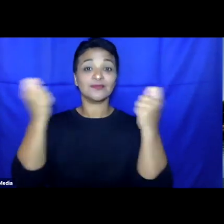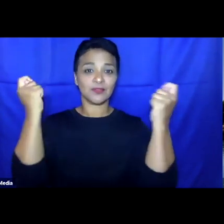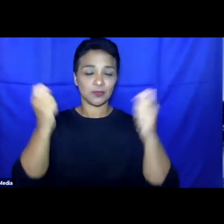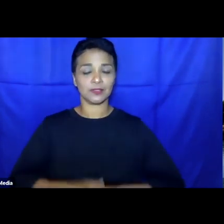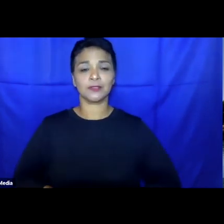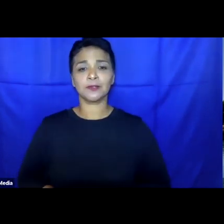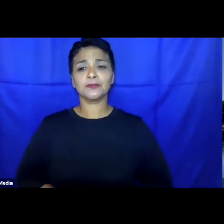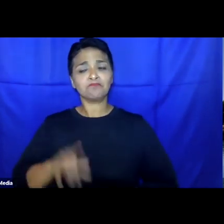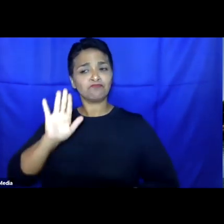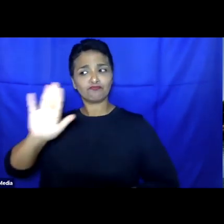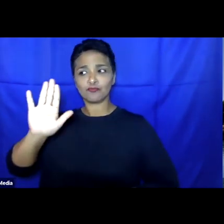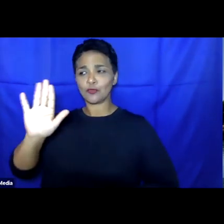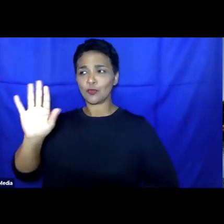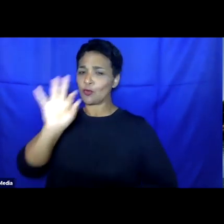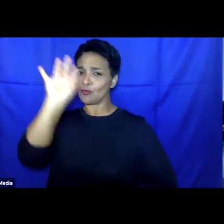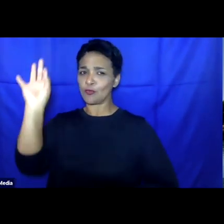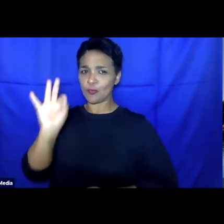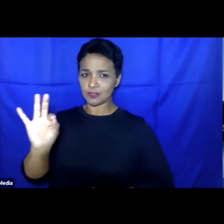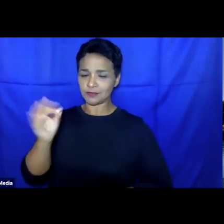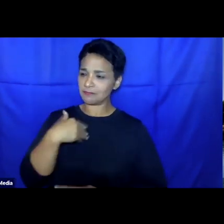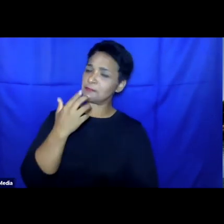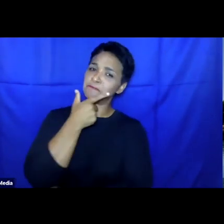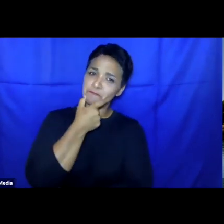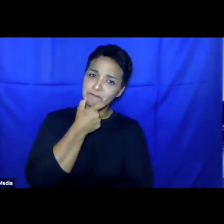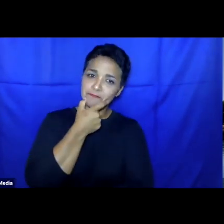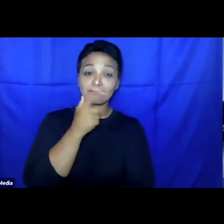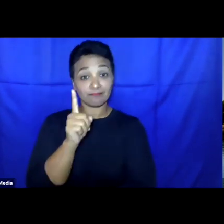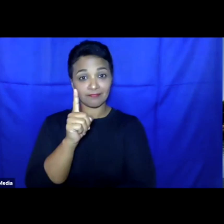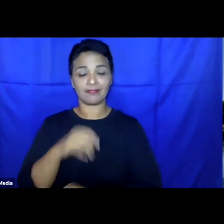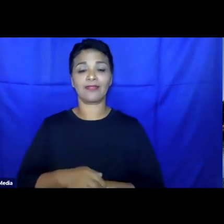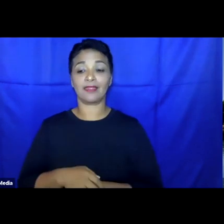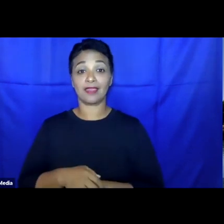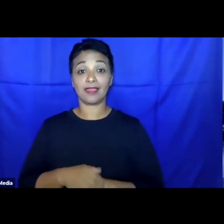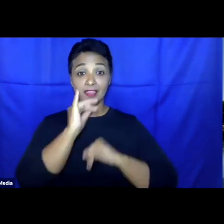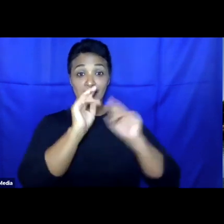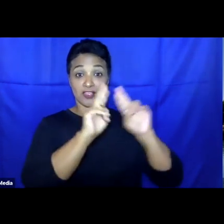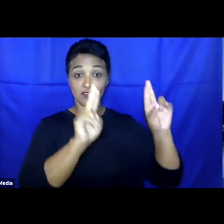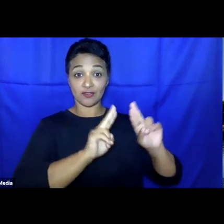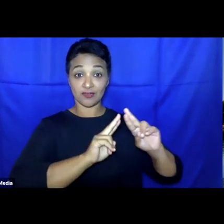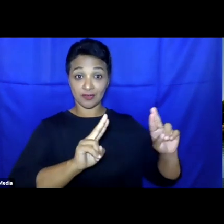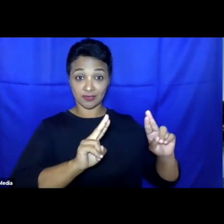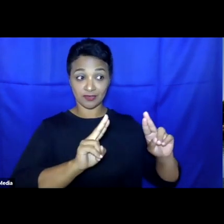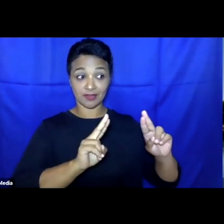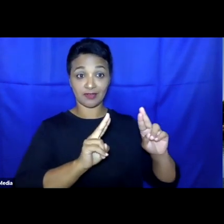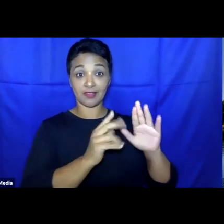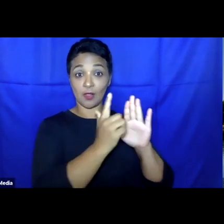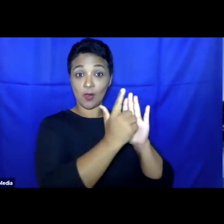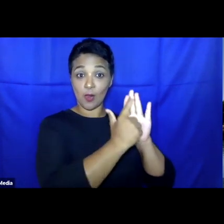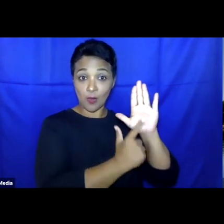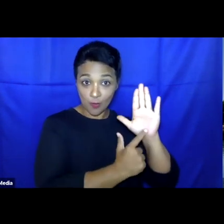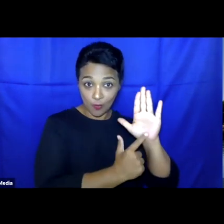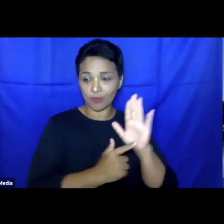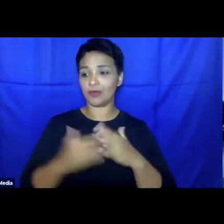begin by highlighting that international refugee law and human rights law overlap and are complementary, and